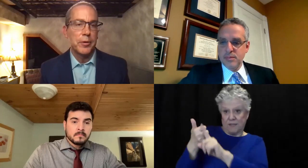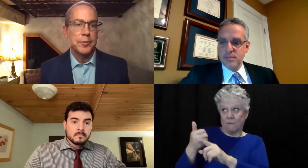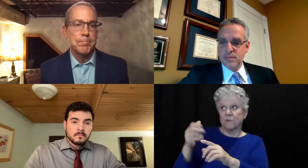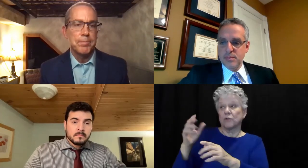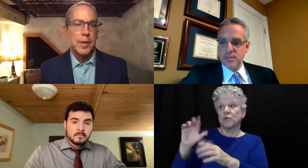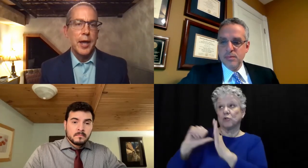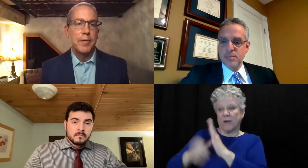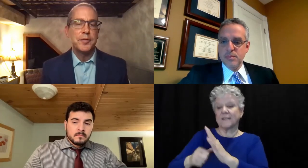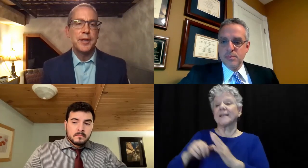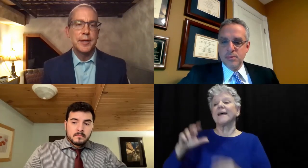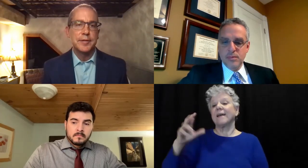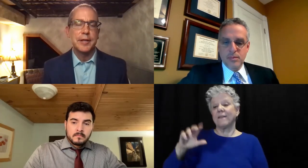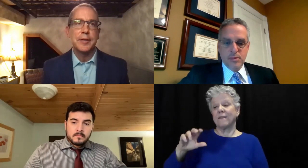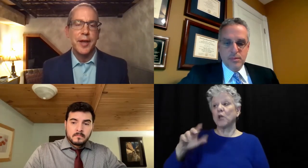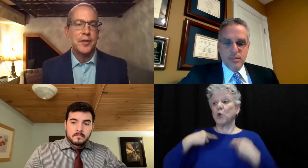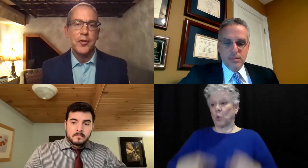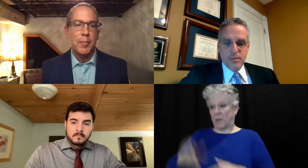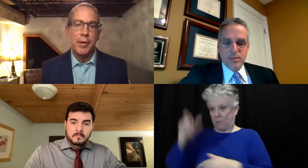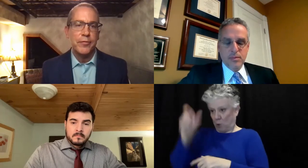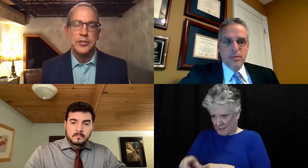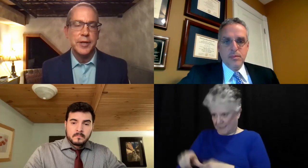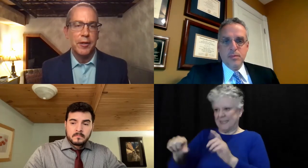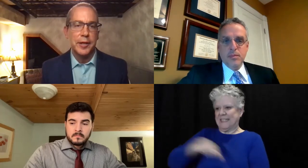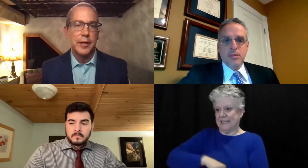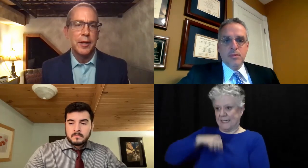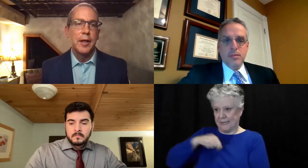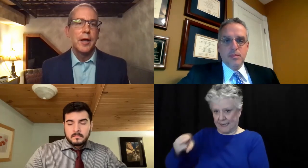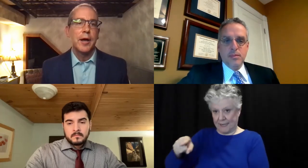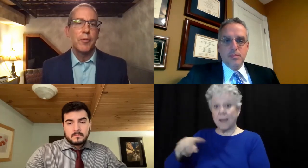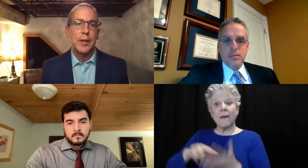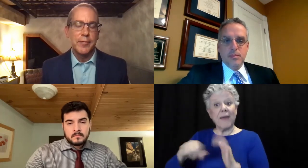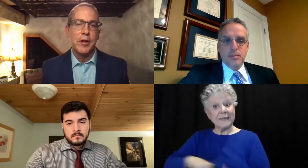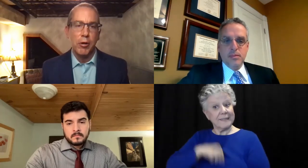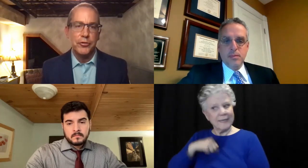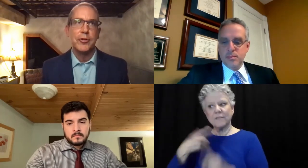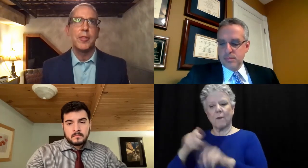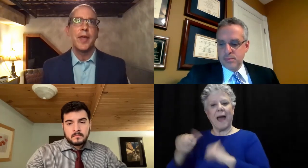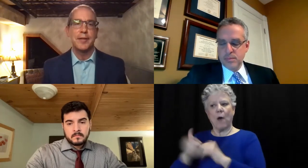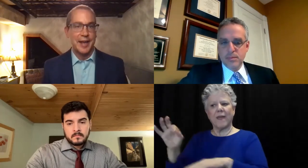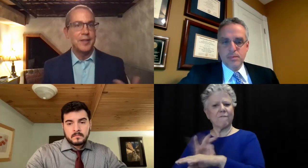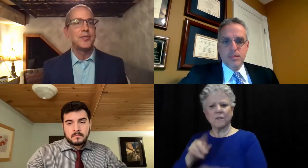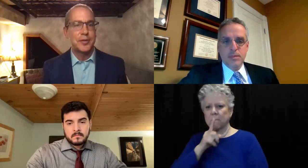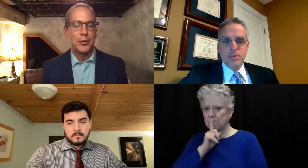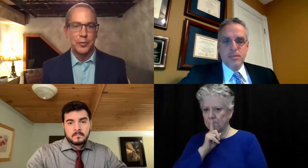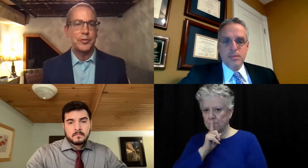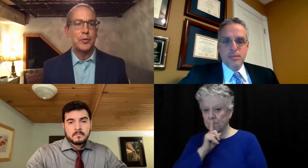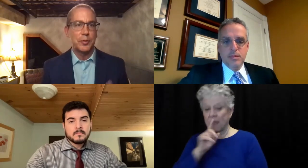human person. And this dignity is not determined by functionality. We live in a culture that